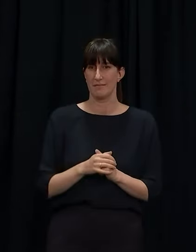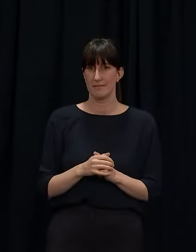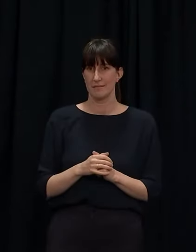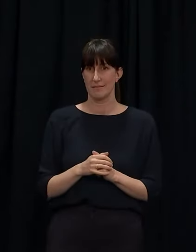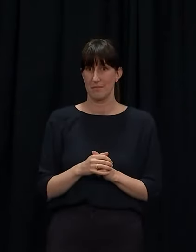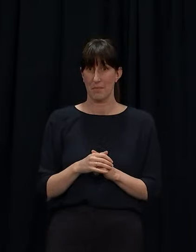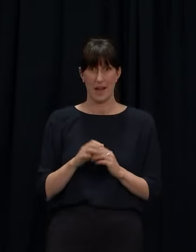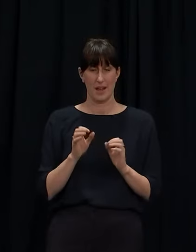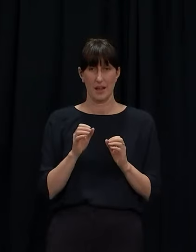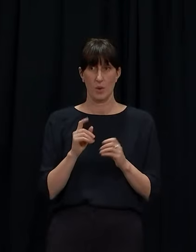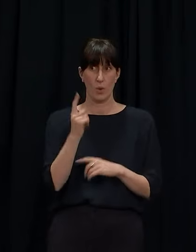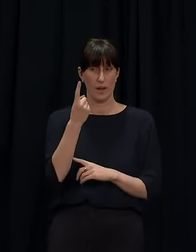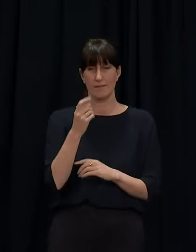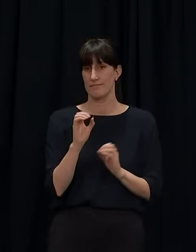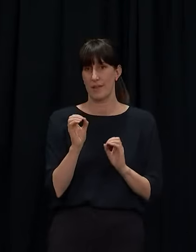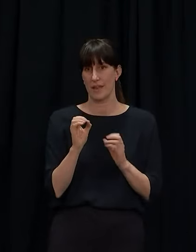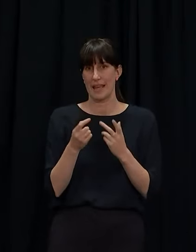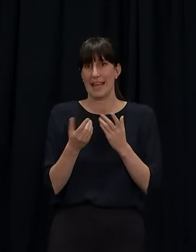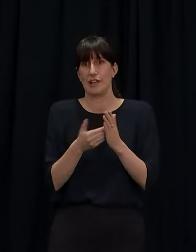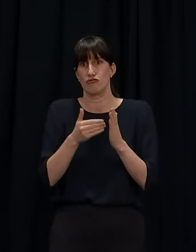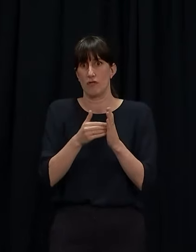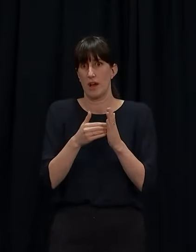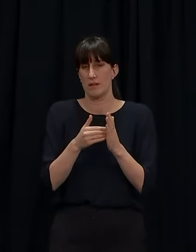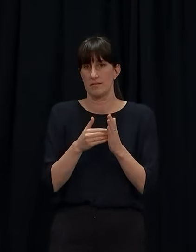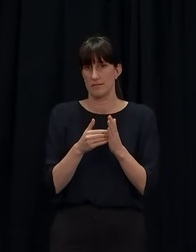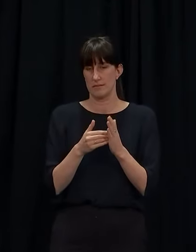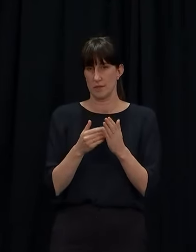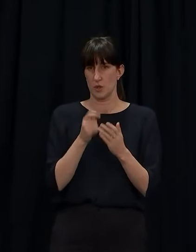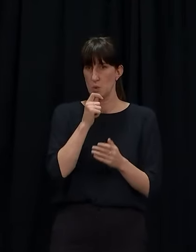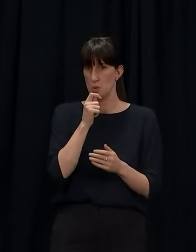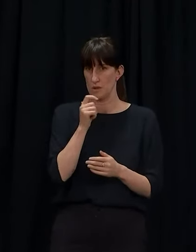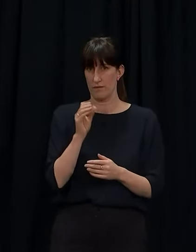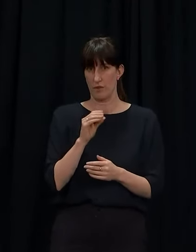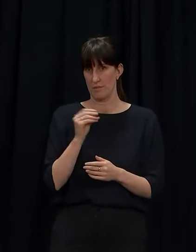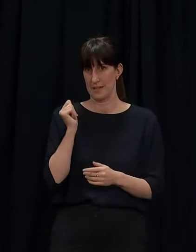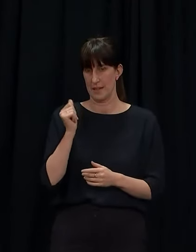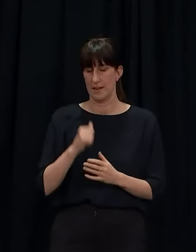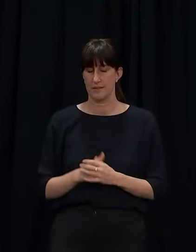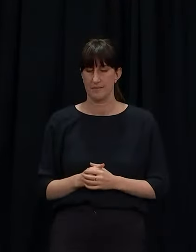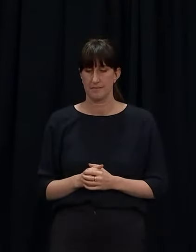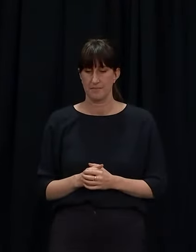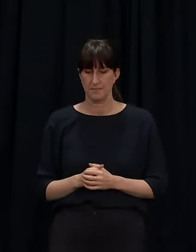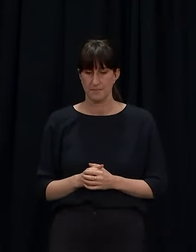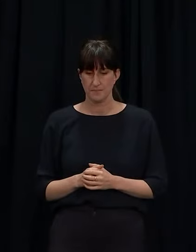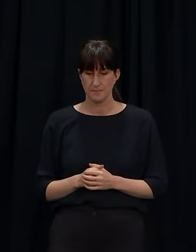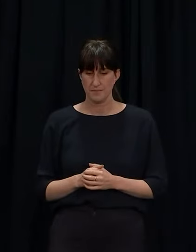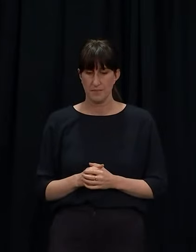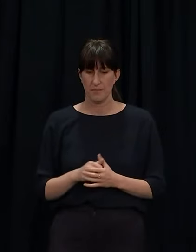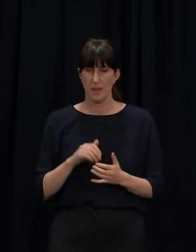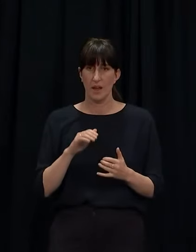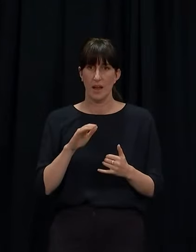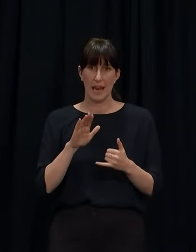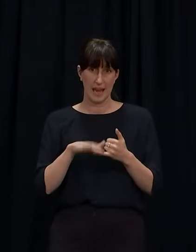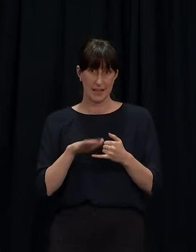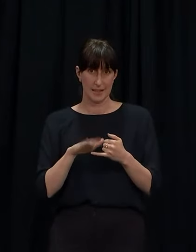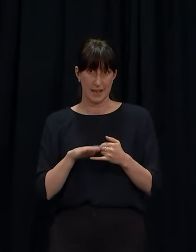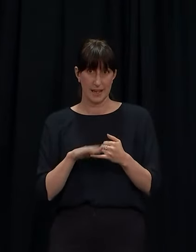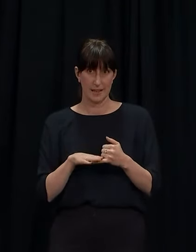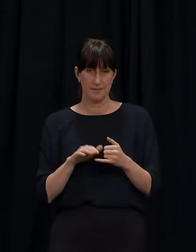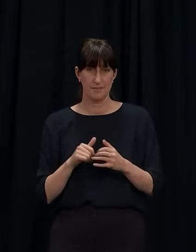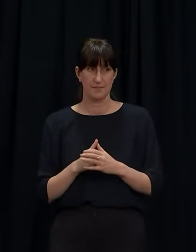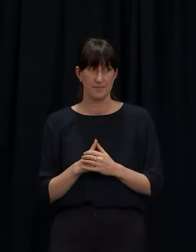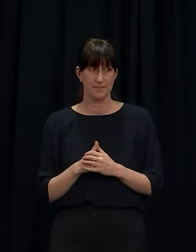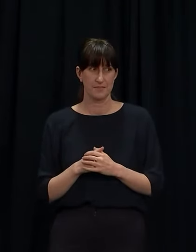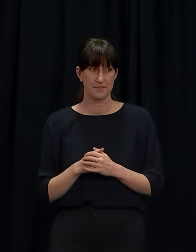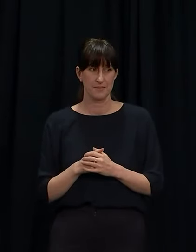update. And just lastly, we are adding another way for